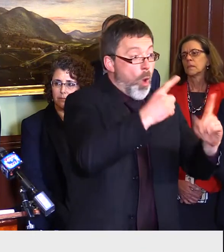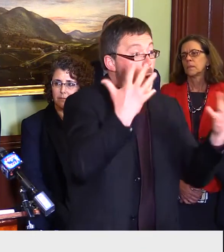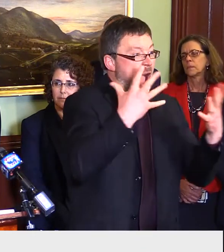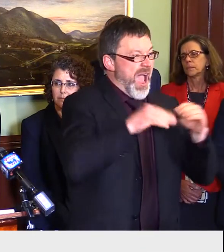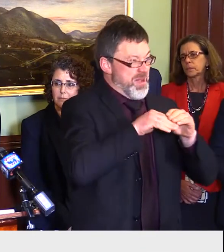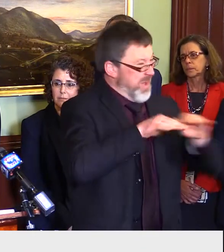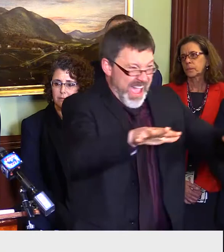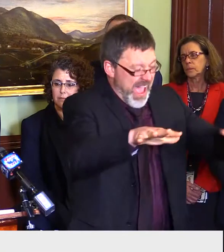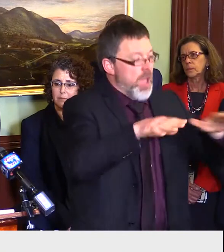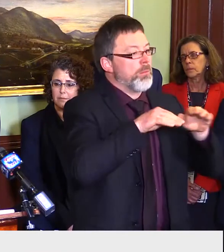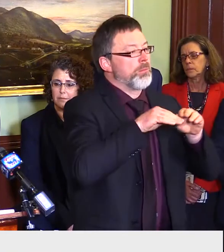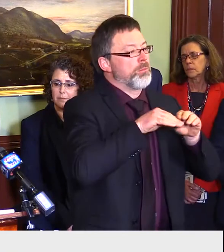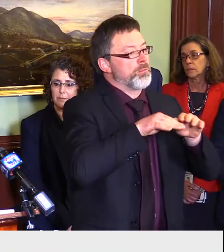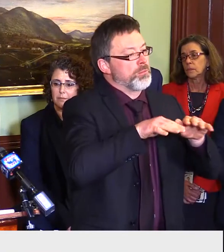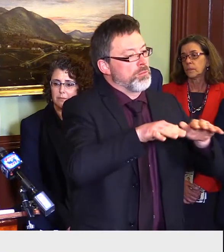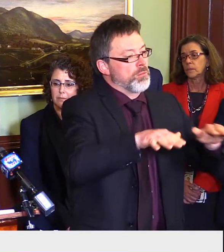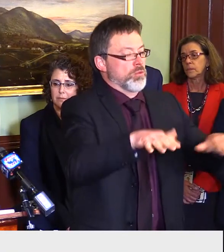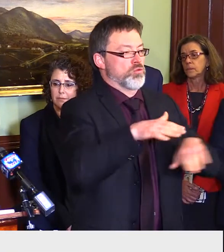before there are many more.